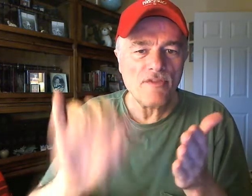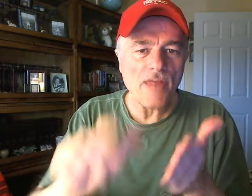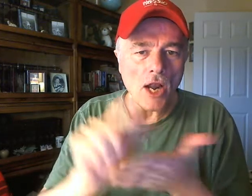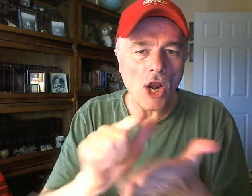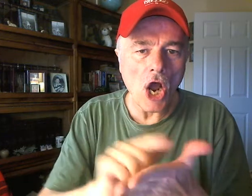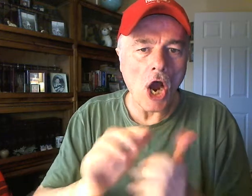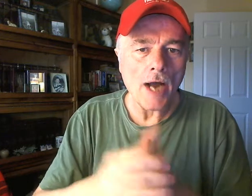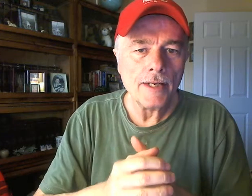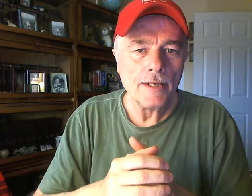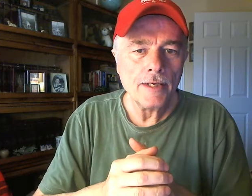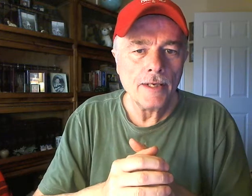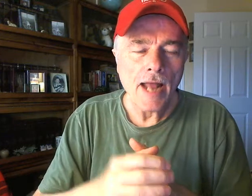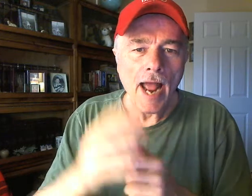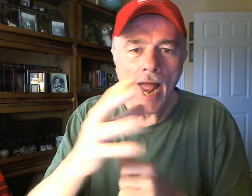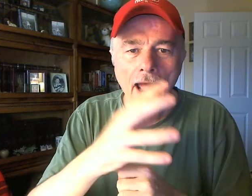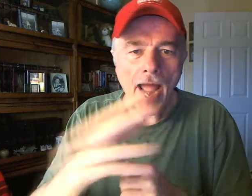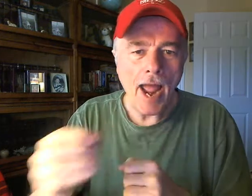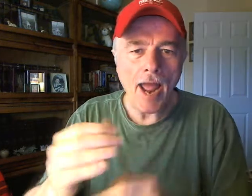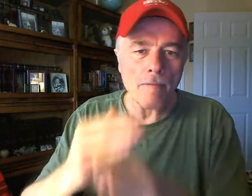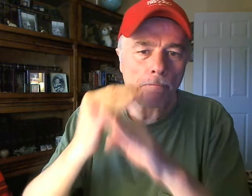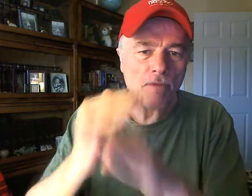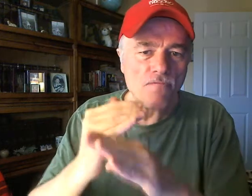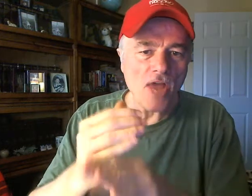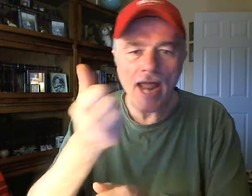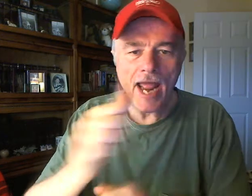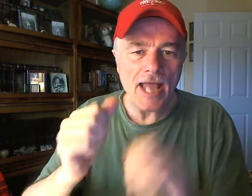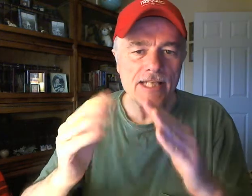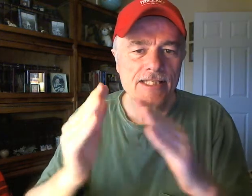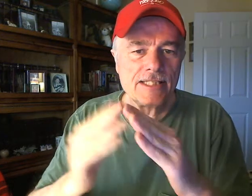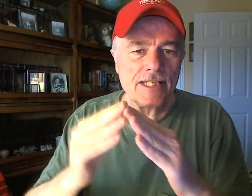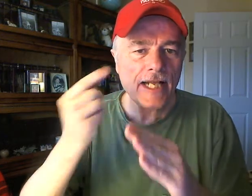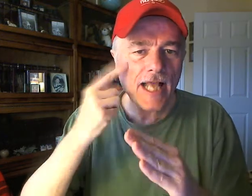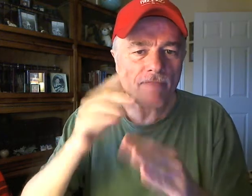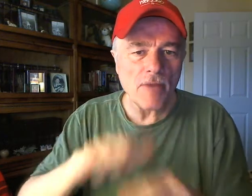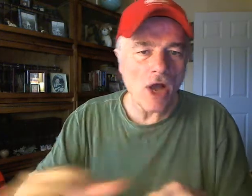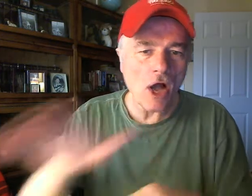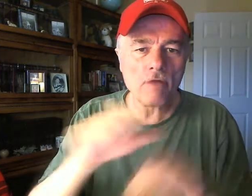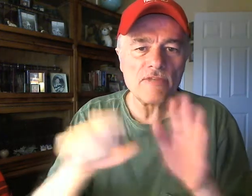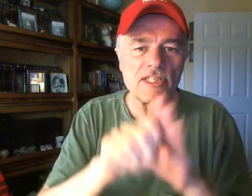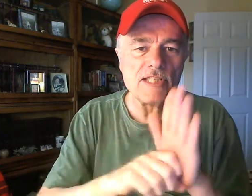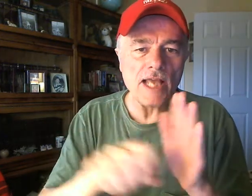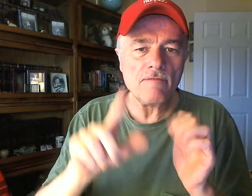their law. And prepare any city government of the state of